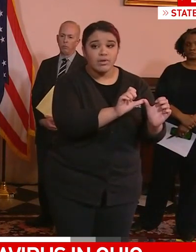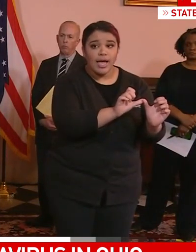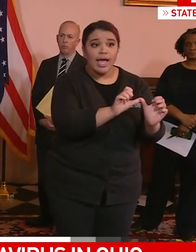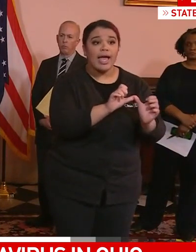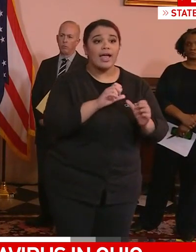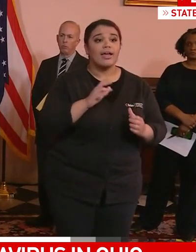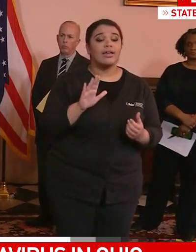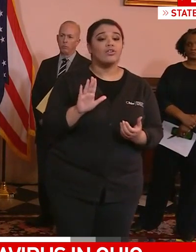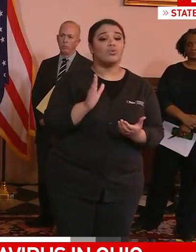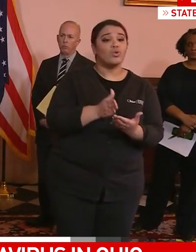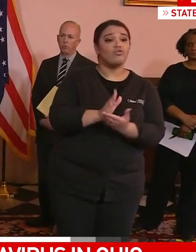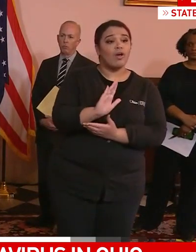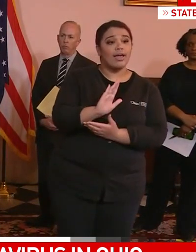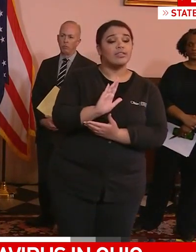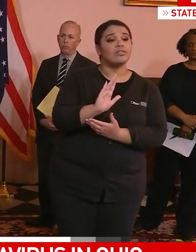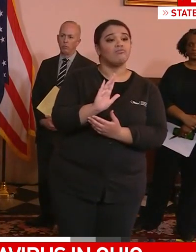2nd